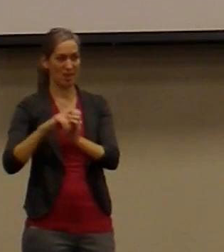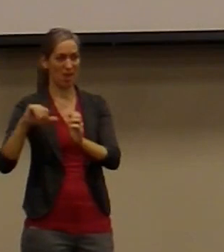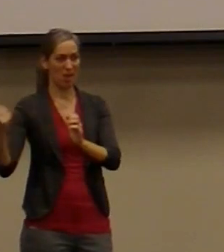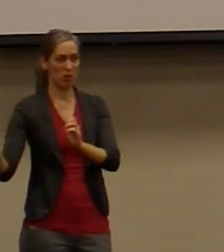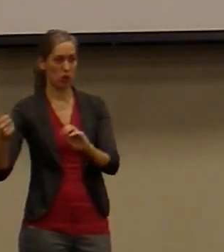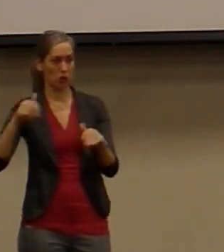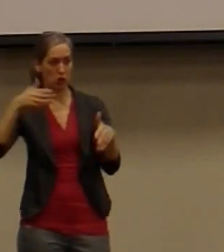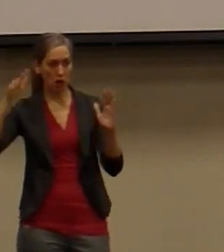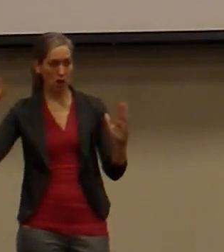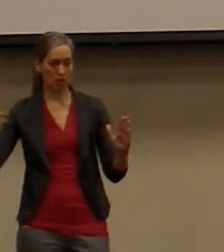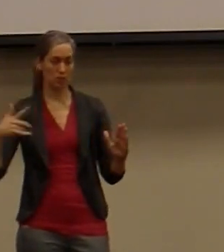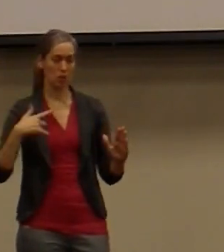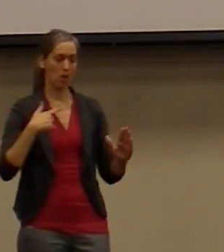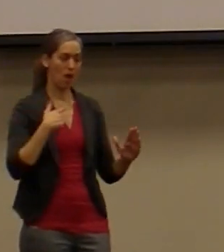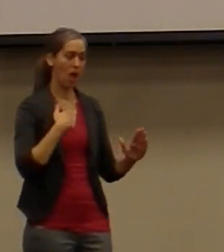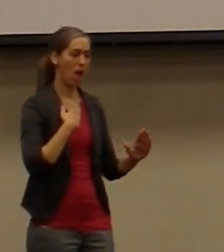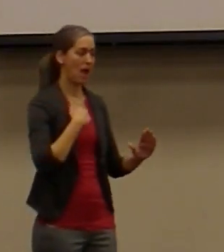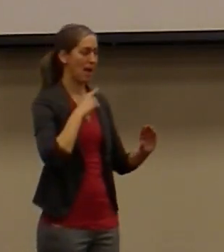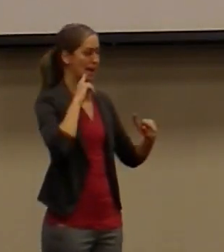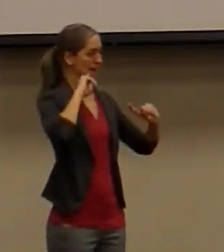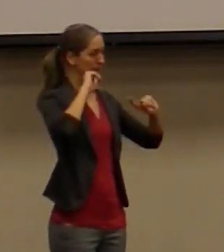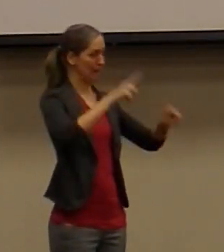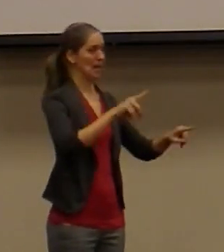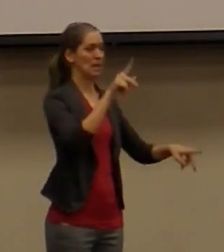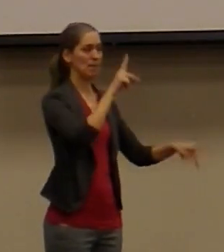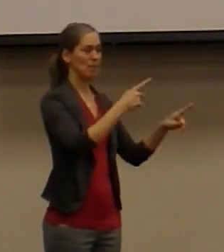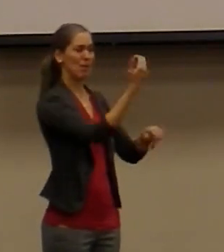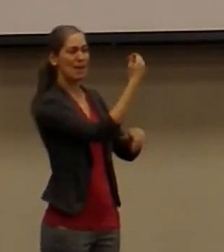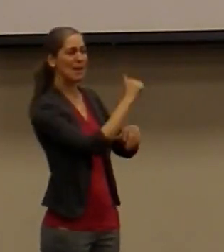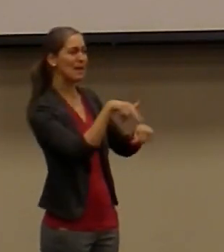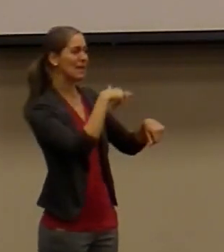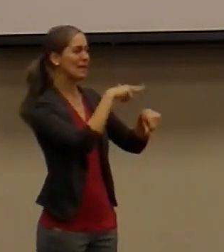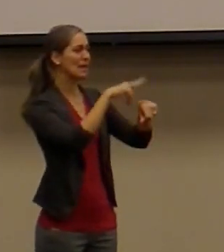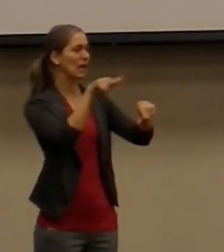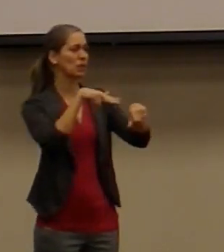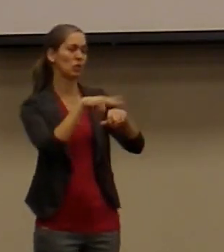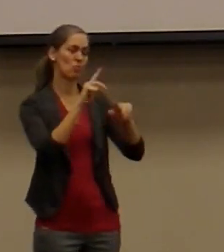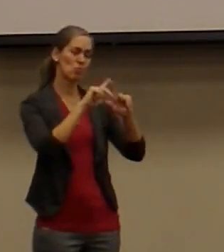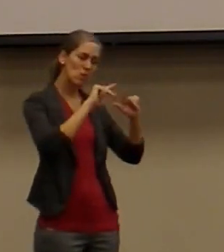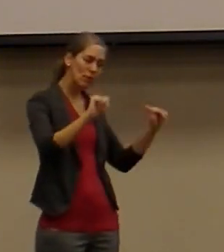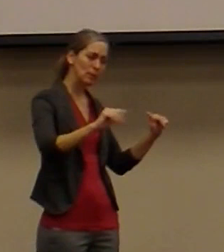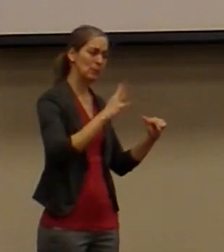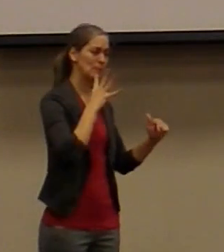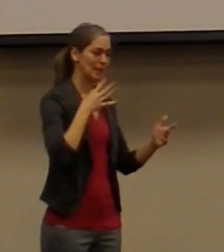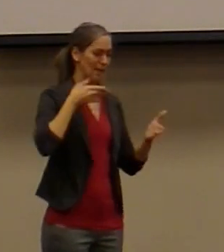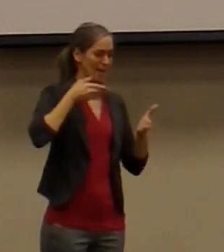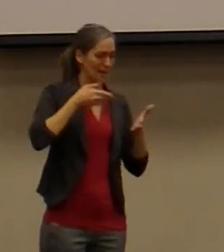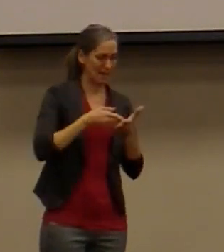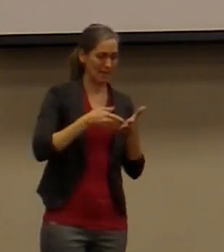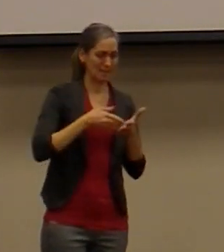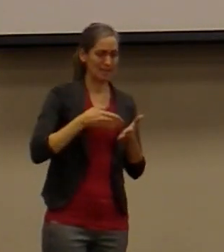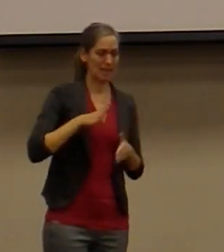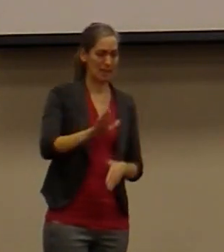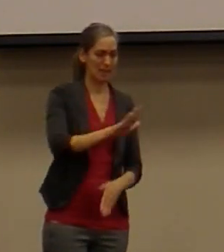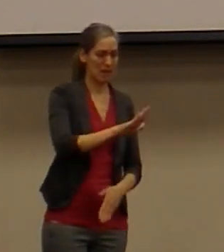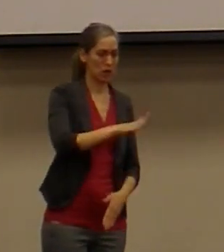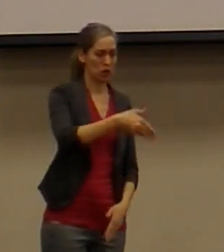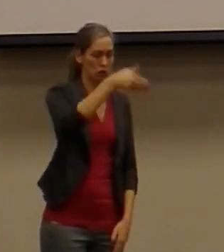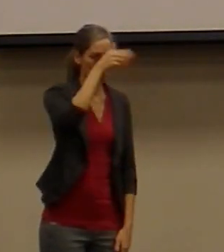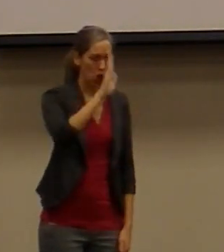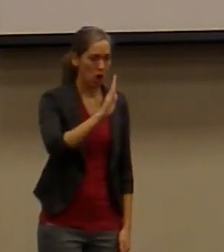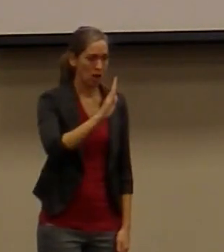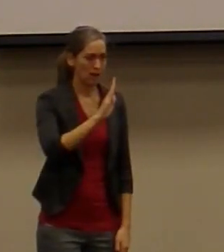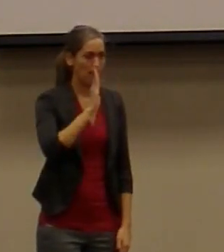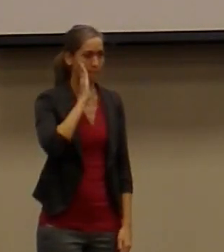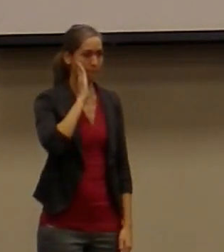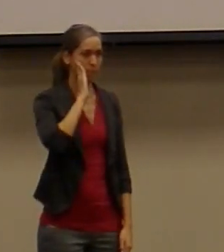Therefore I decree that the people of any nation or language who say anything against the God of Shadrach, Meshach, and Abednego be